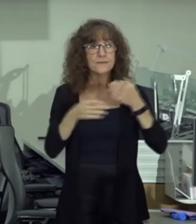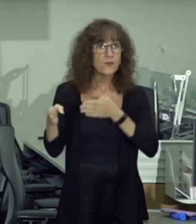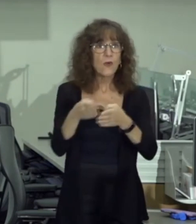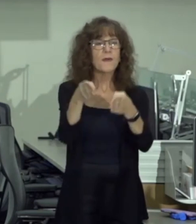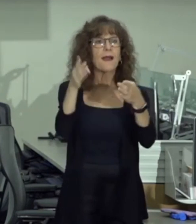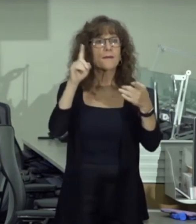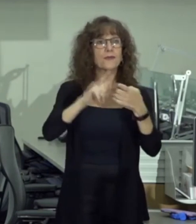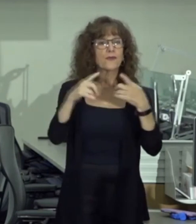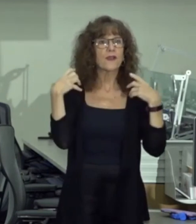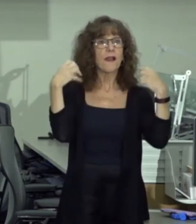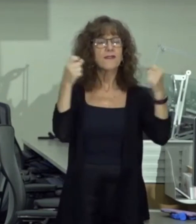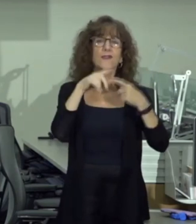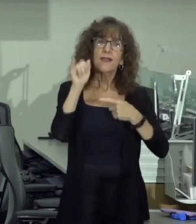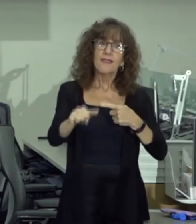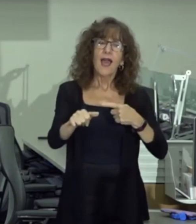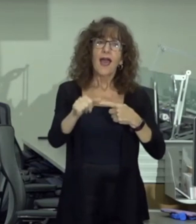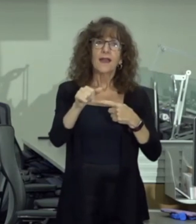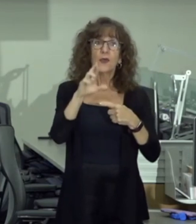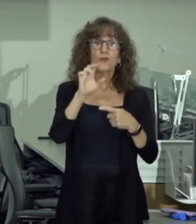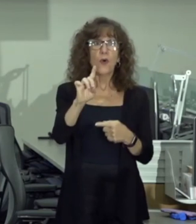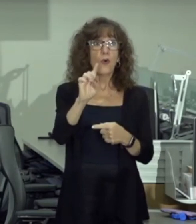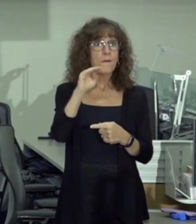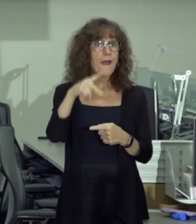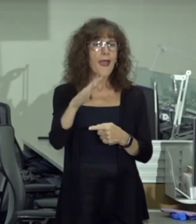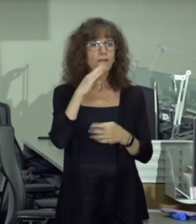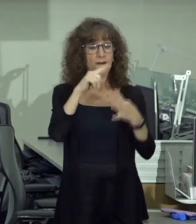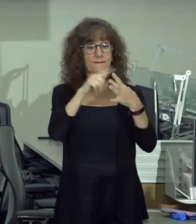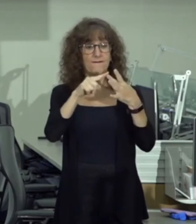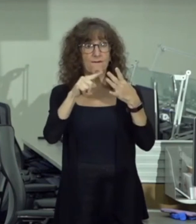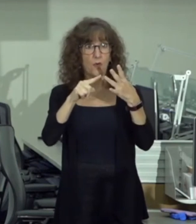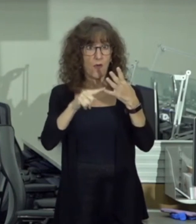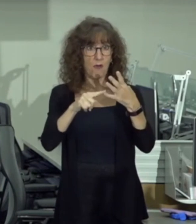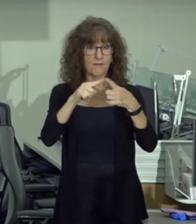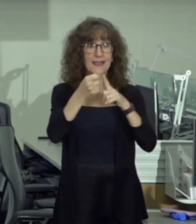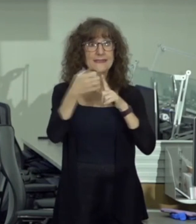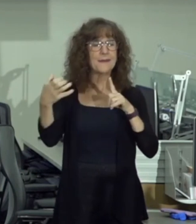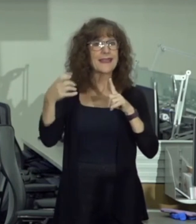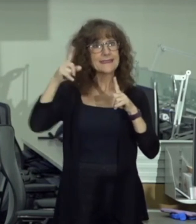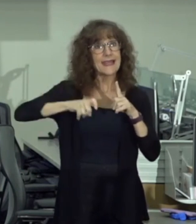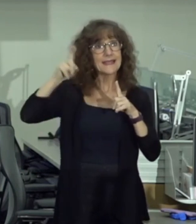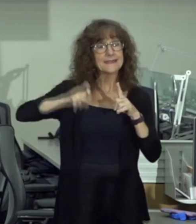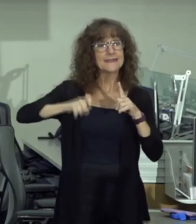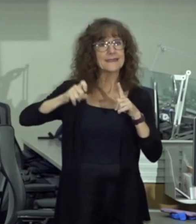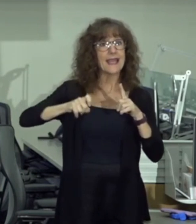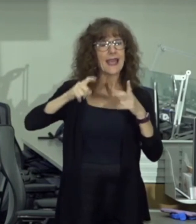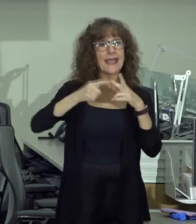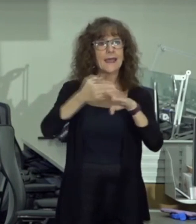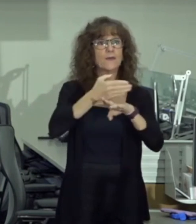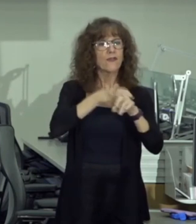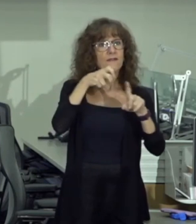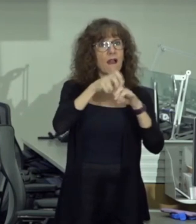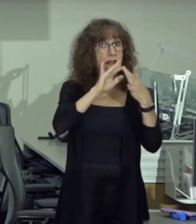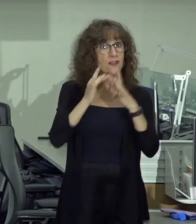to recovery. And during that roadmap to recovery, he talked about 4 pillars: expanded testing, improved contact